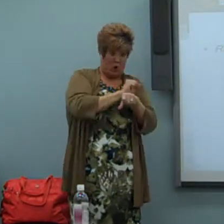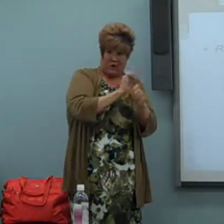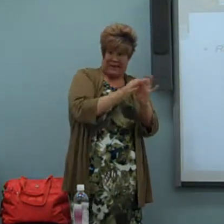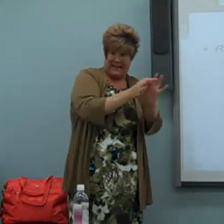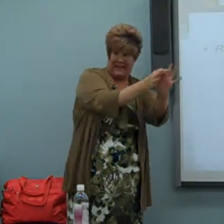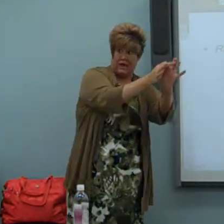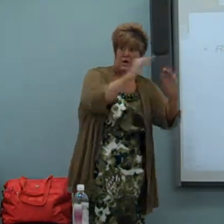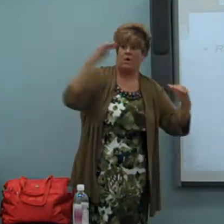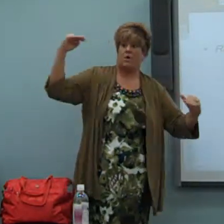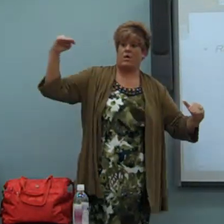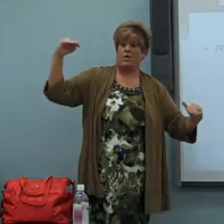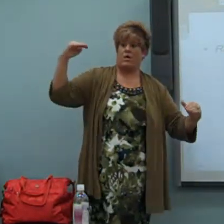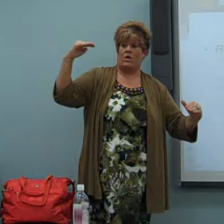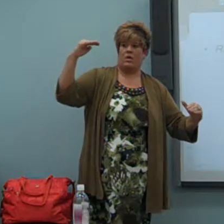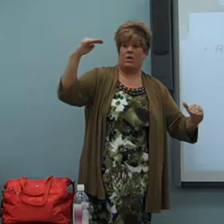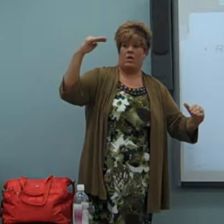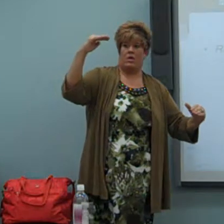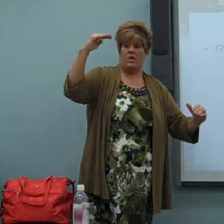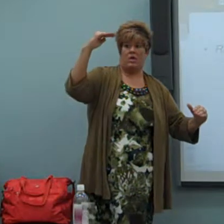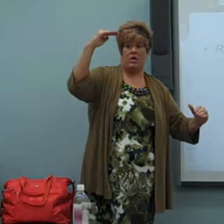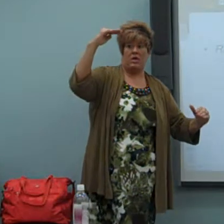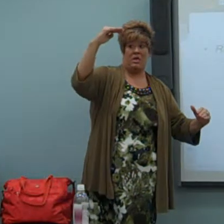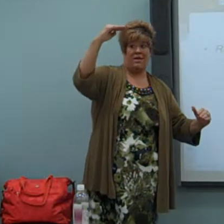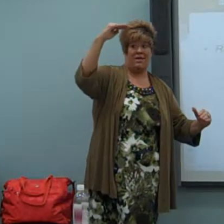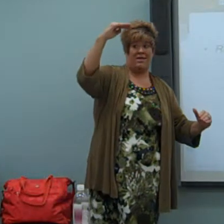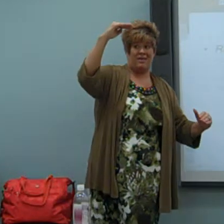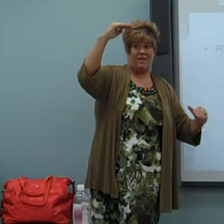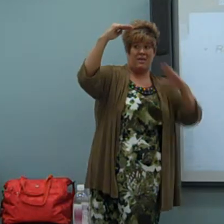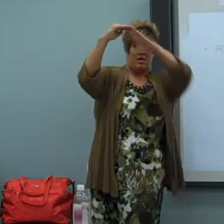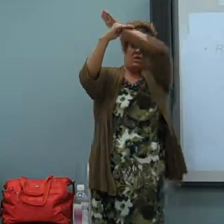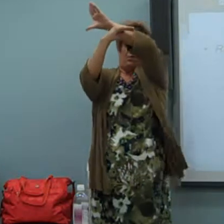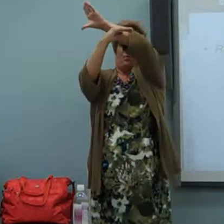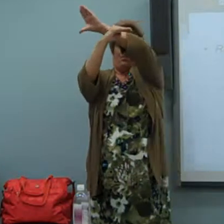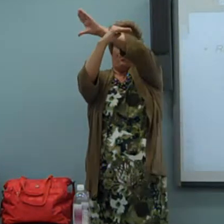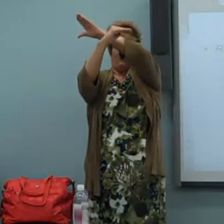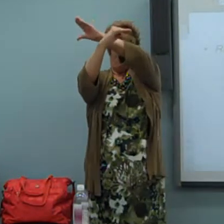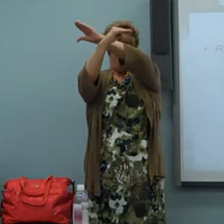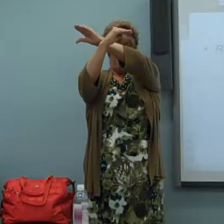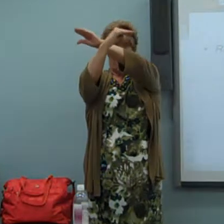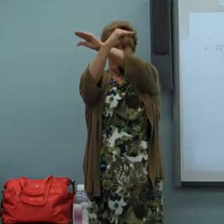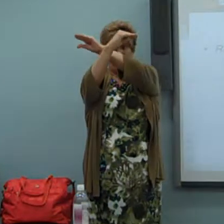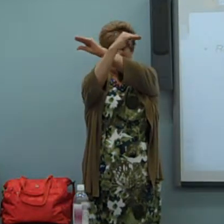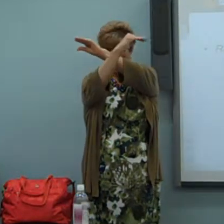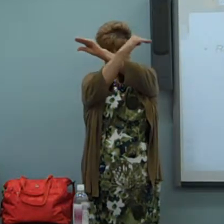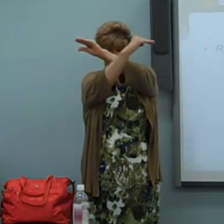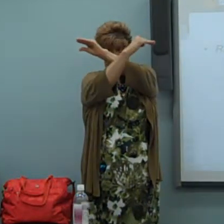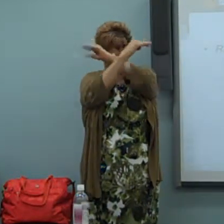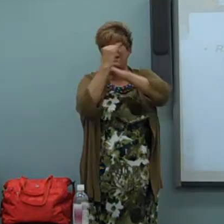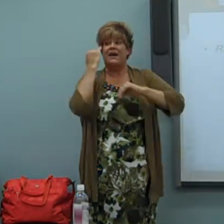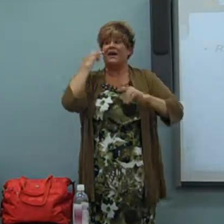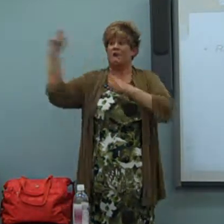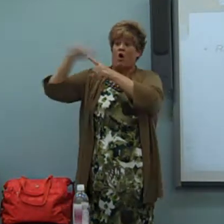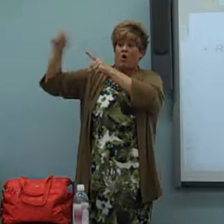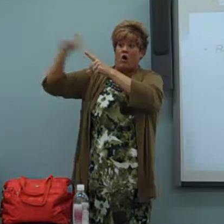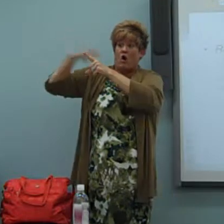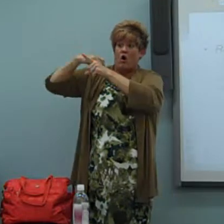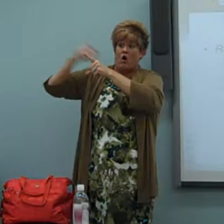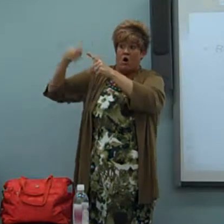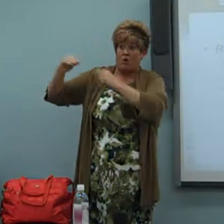So I mean, if you can add interpreters, that will help, because then you'll bring up that 85% rate and you're decreasing the rate of people not